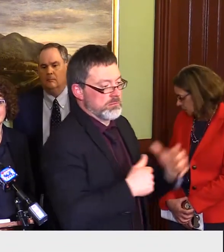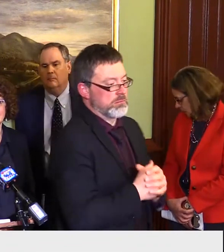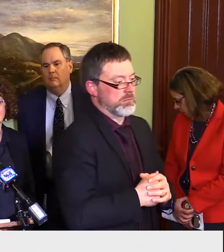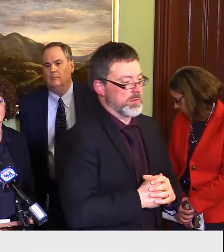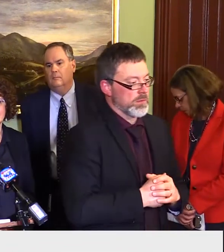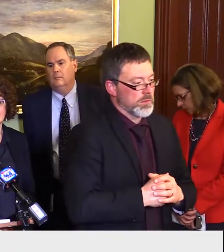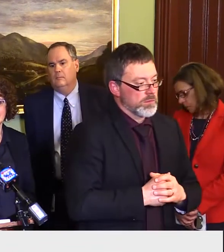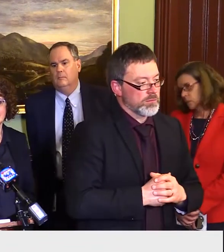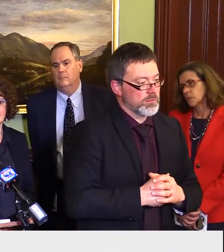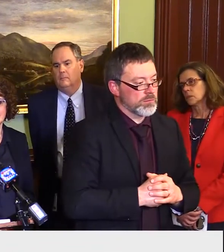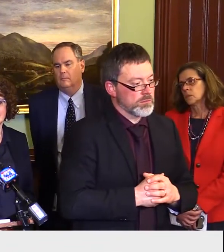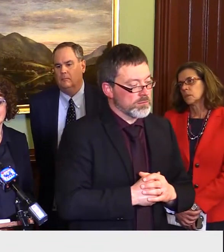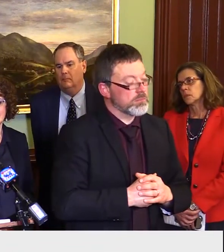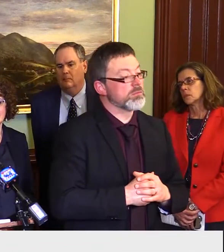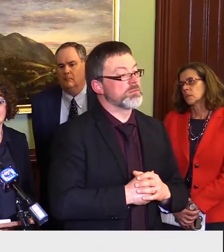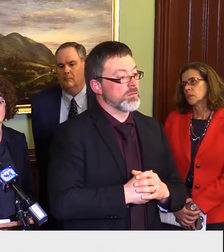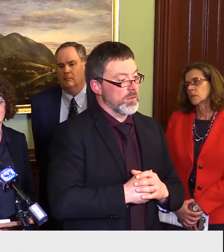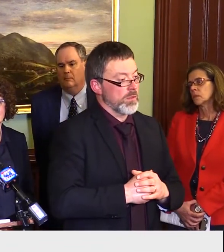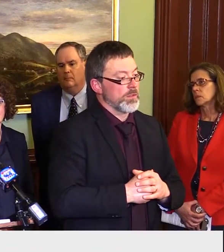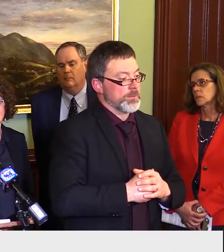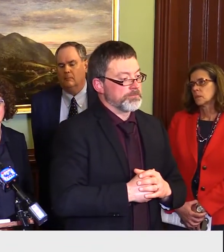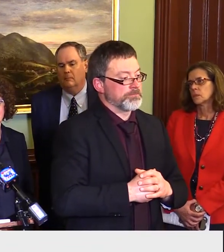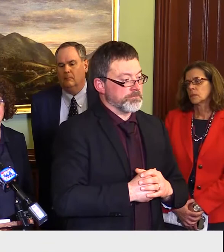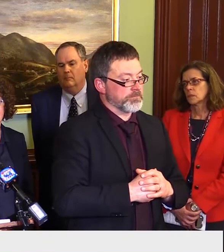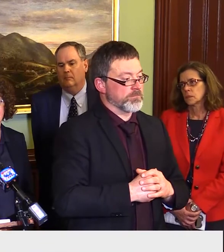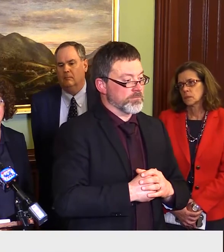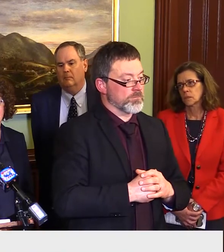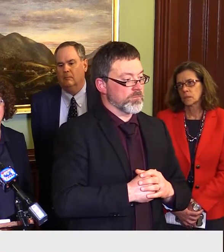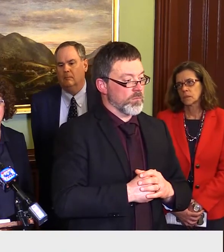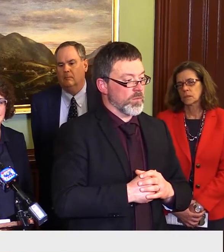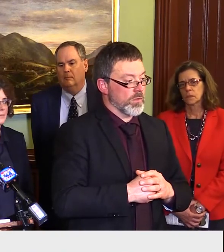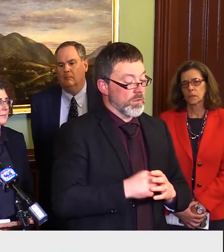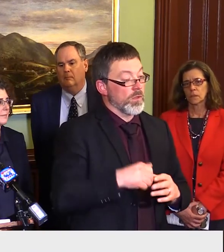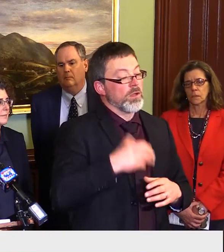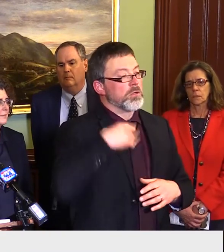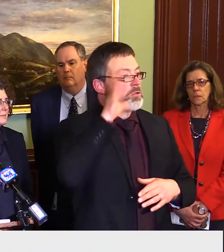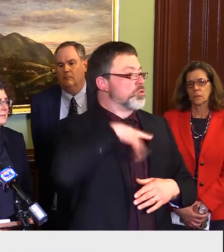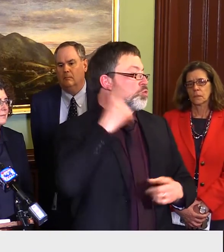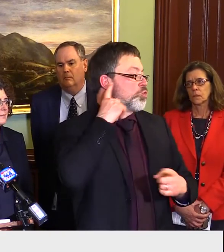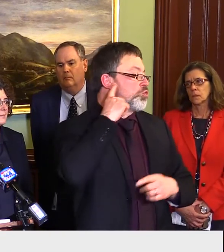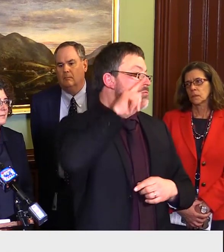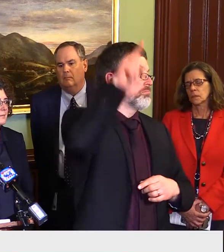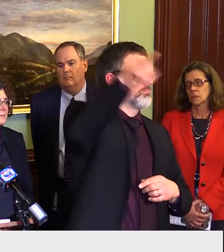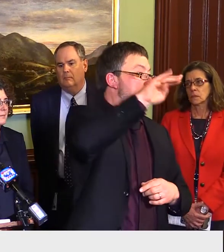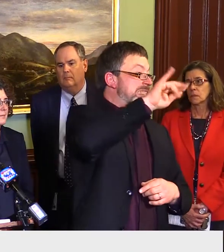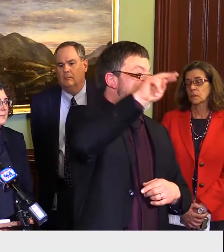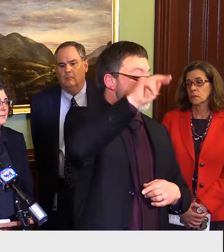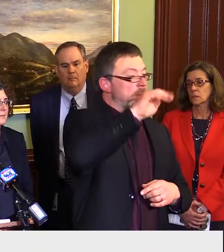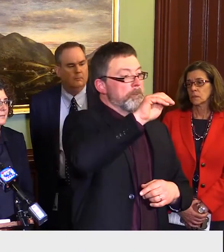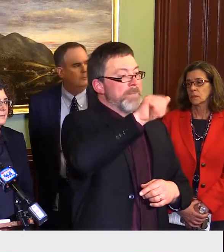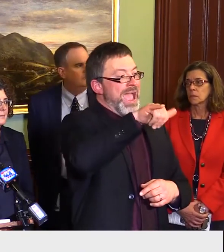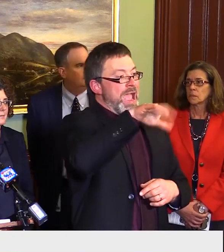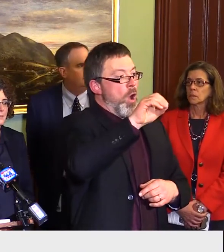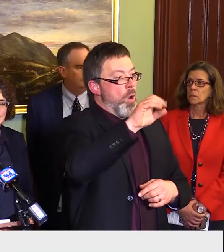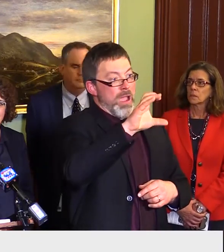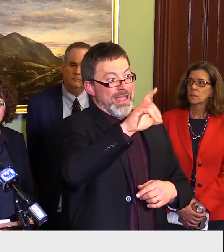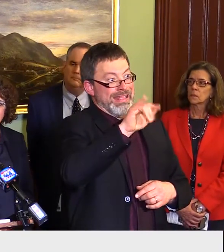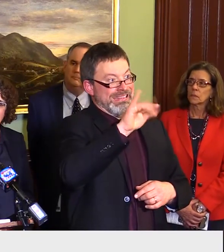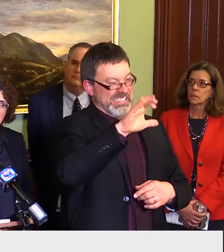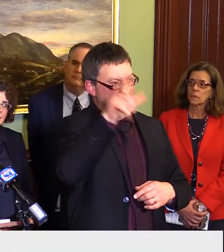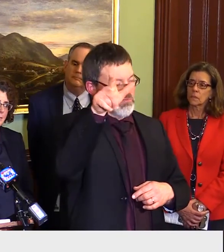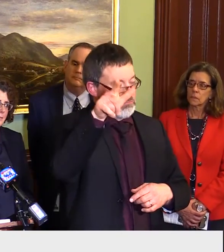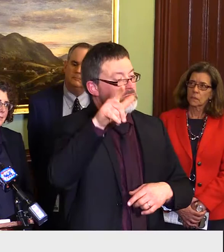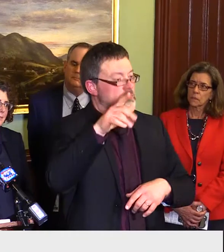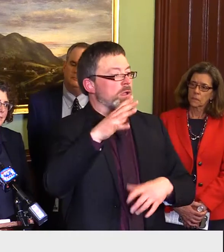meaning sufficient testing materials, kits, reagents, etc., to do the testing. So we'll have at least two sites then, the